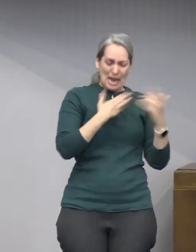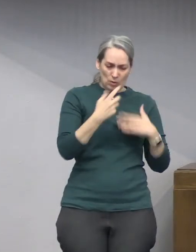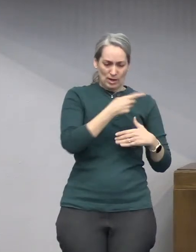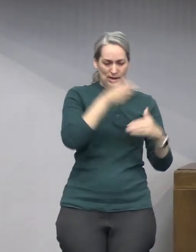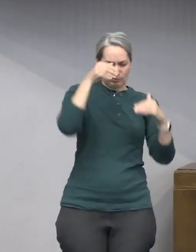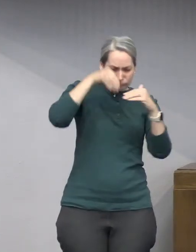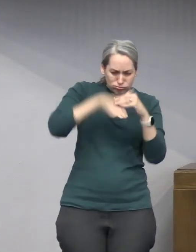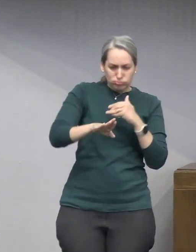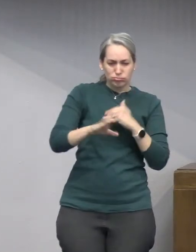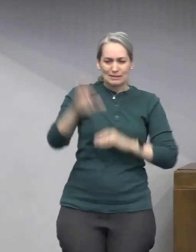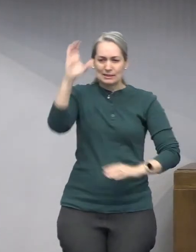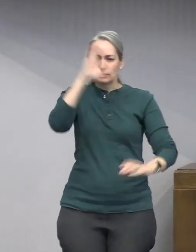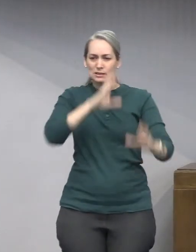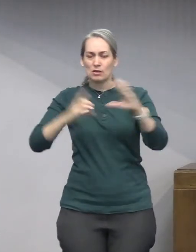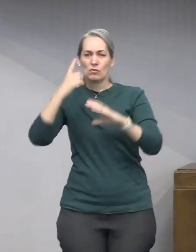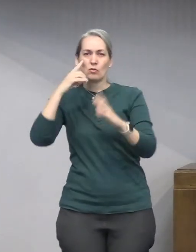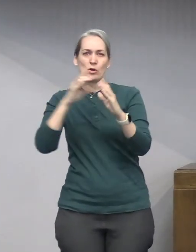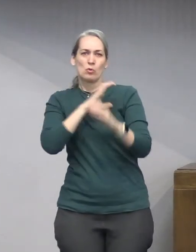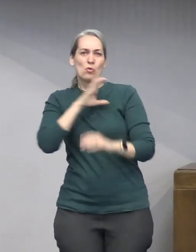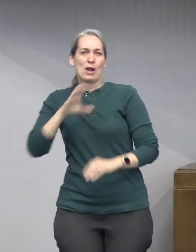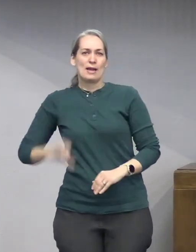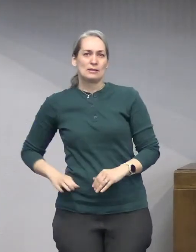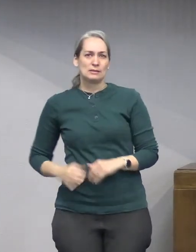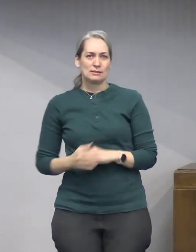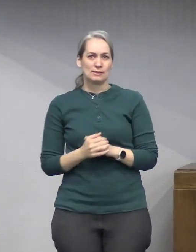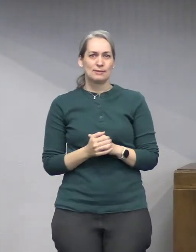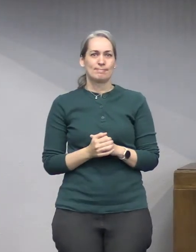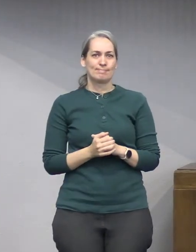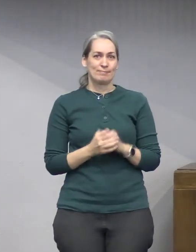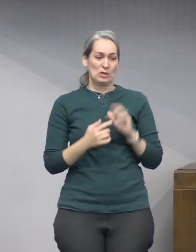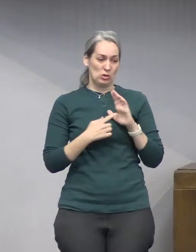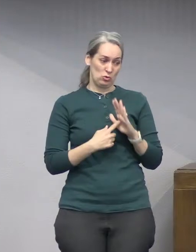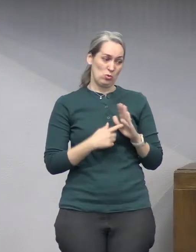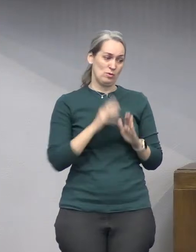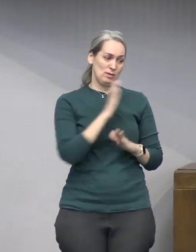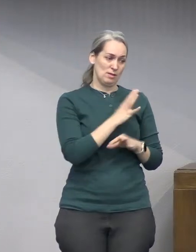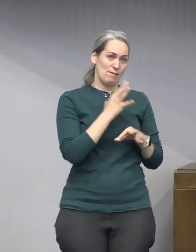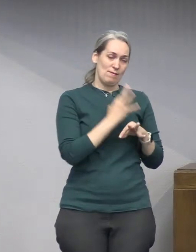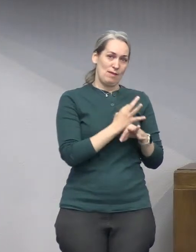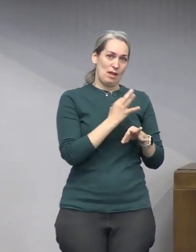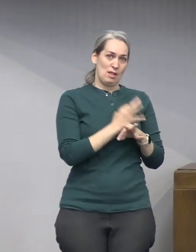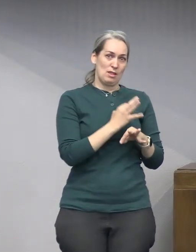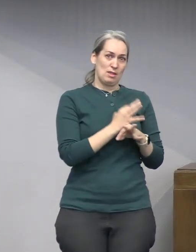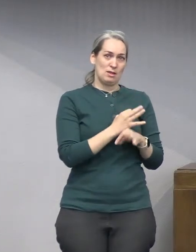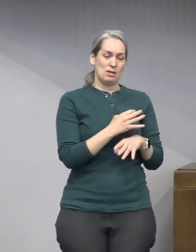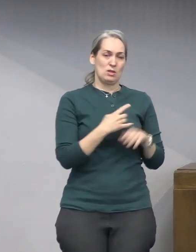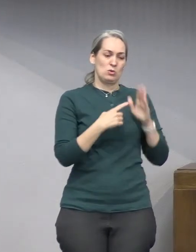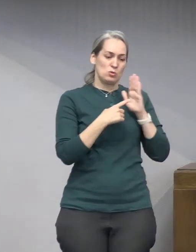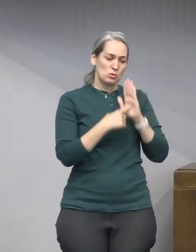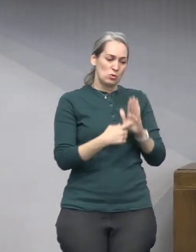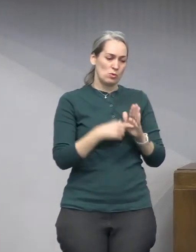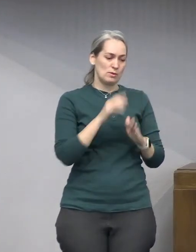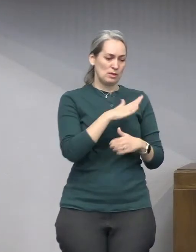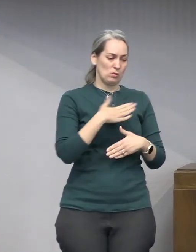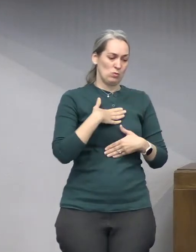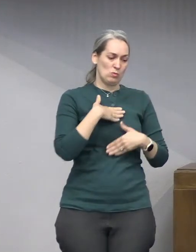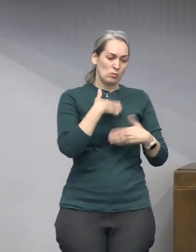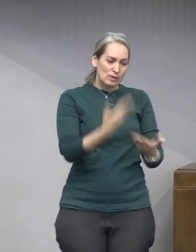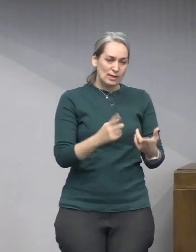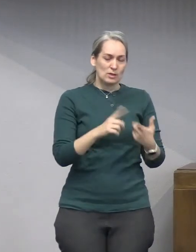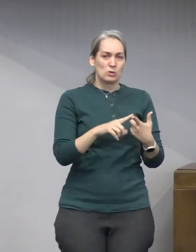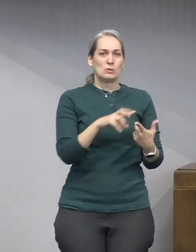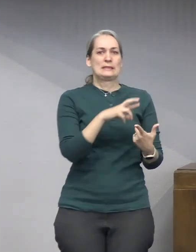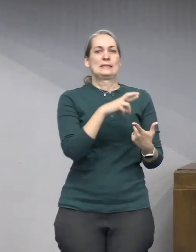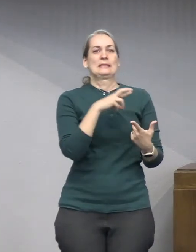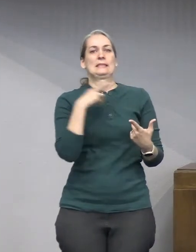seeking Christ. This, of course, highlights his faith. This, of course, highlights his willingness to